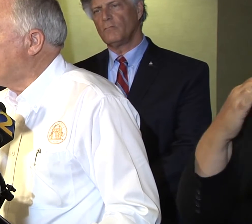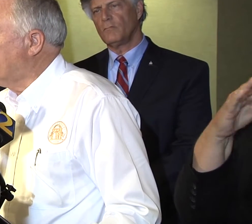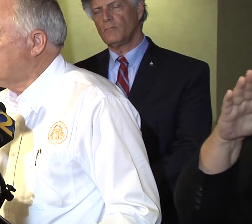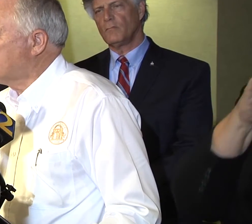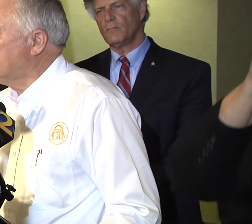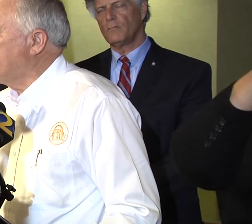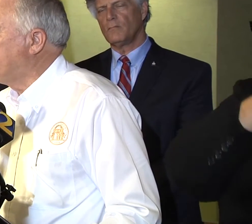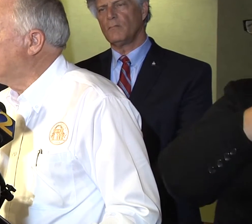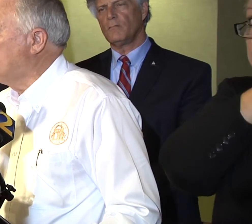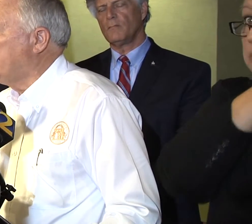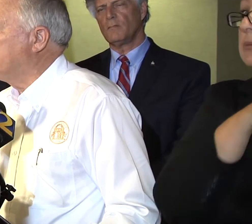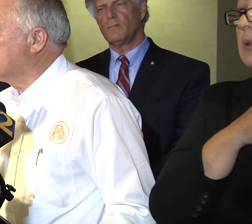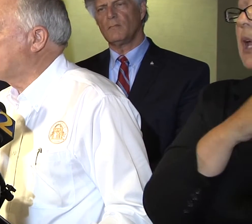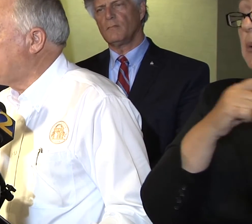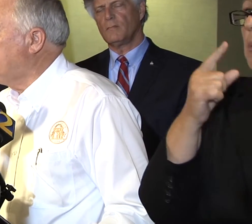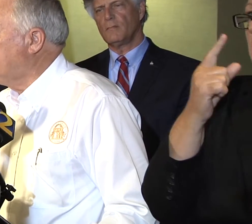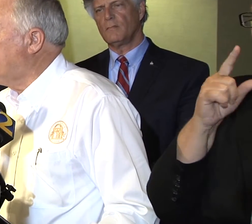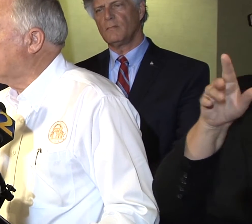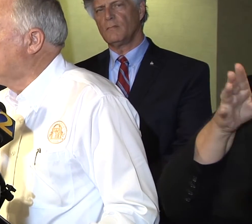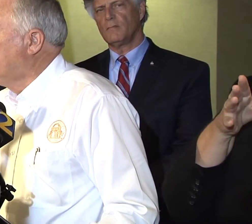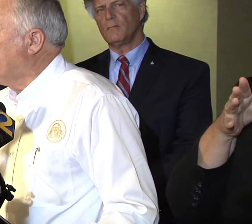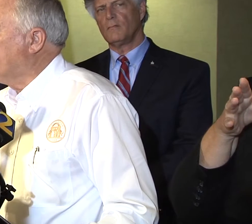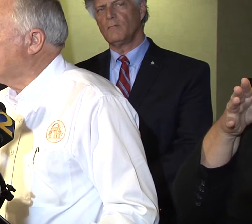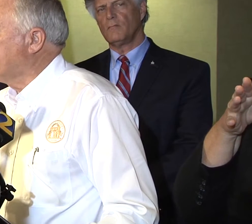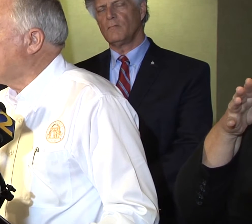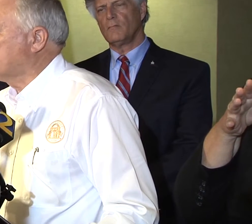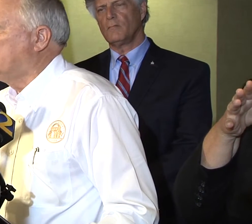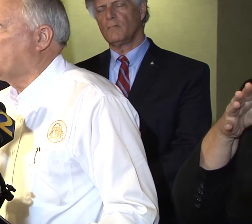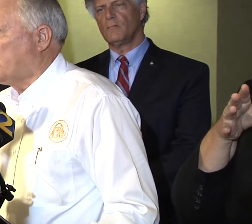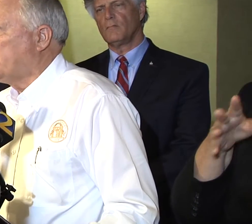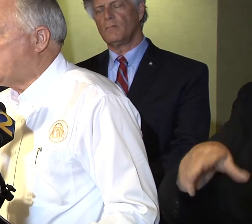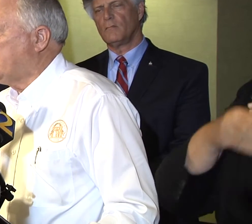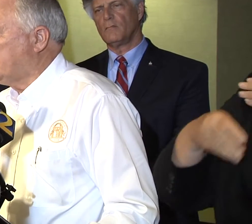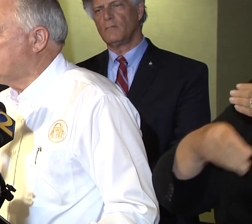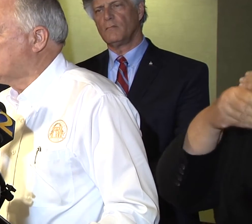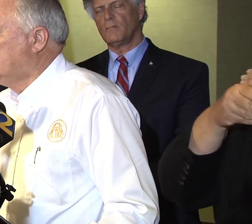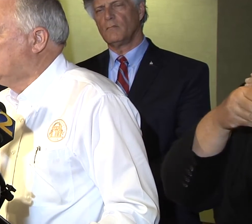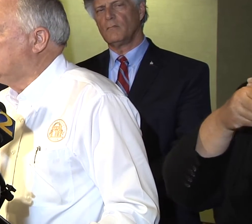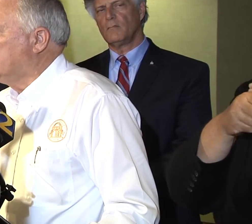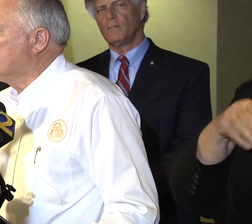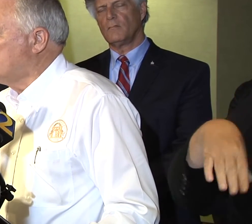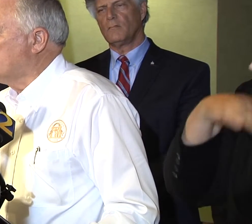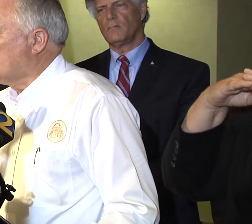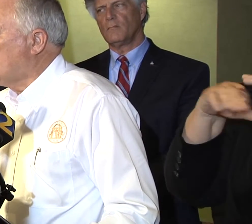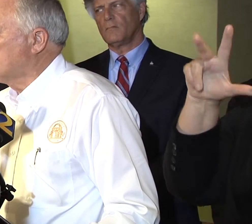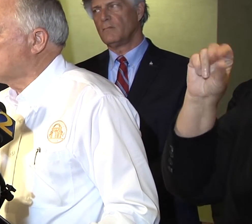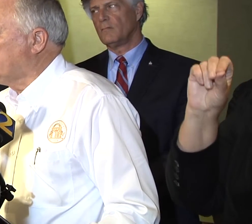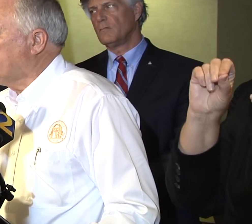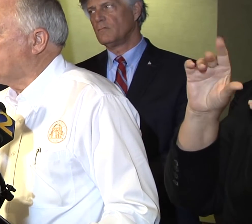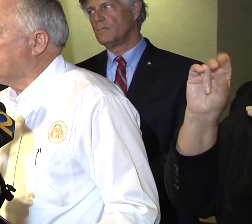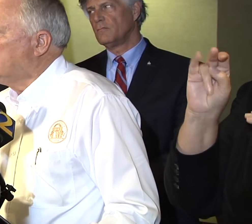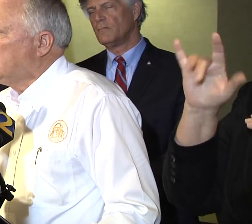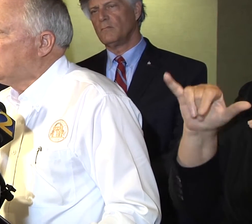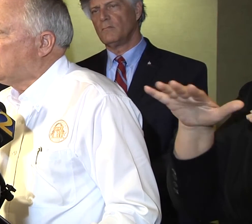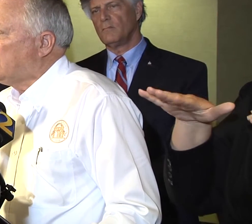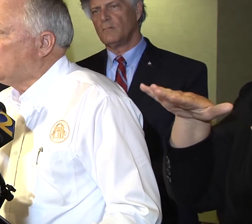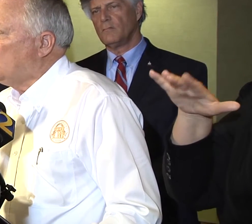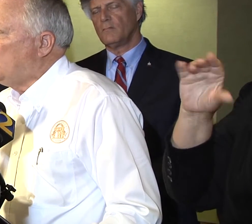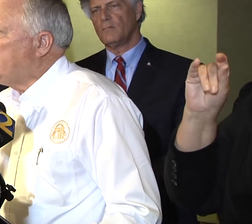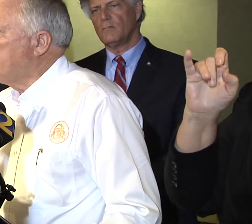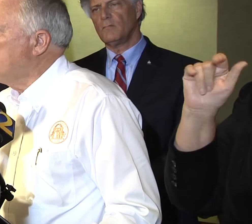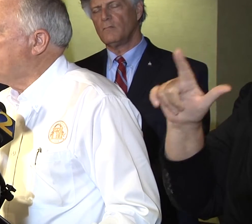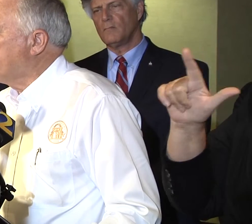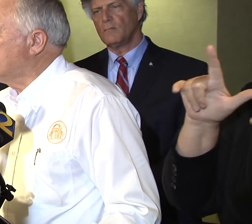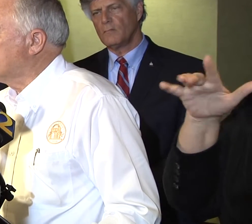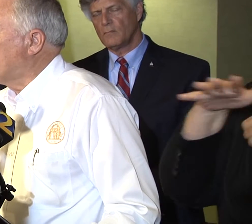abutted against them, and then we have expanded that area to now some 30 counties in this general coastal area.